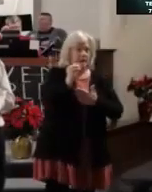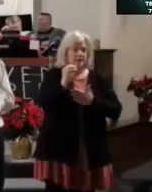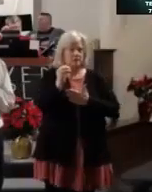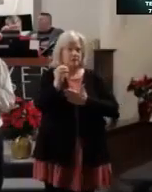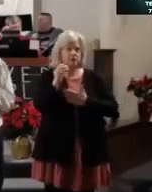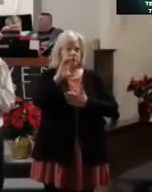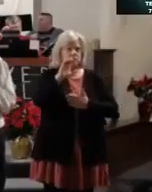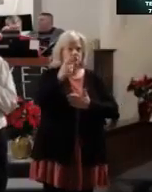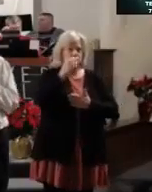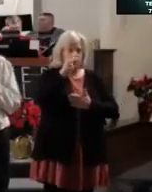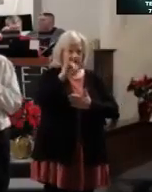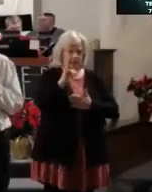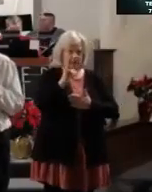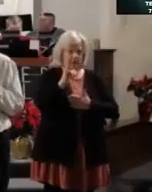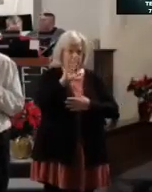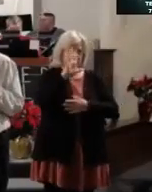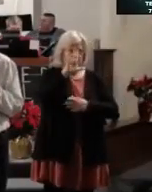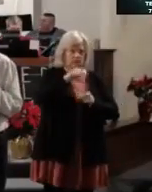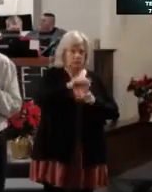boy.